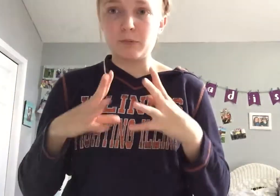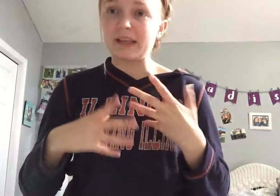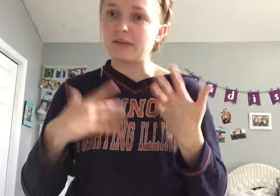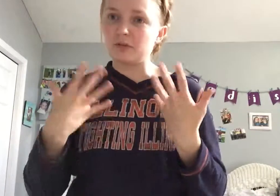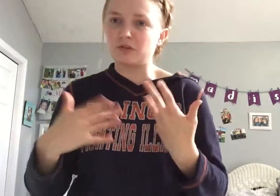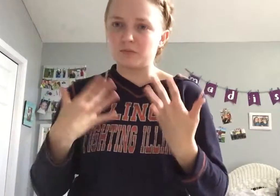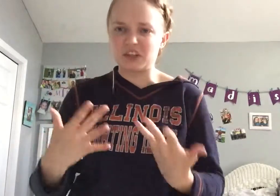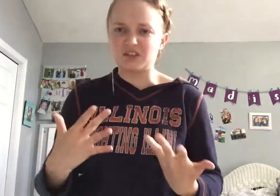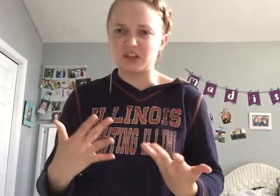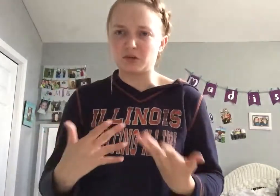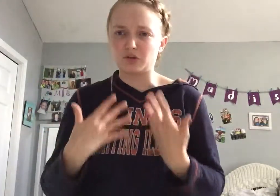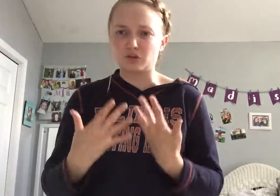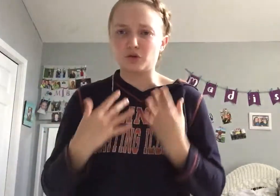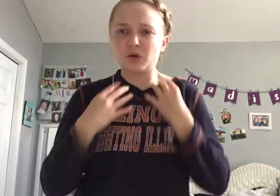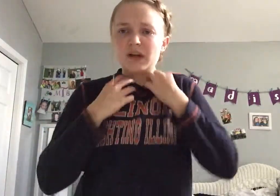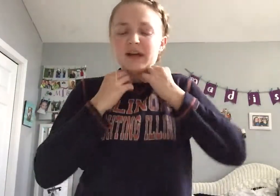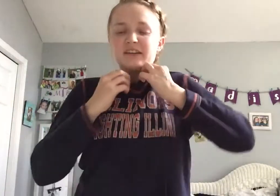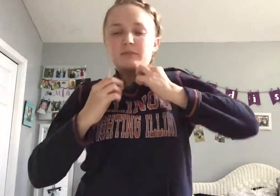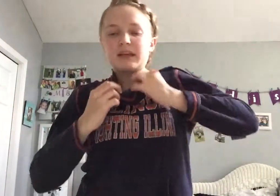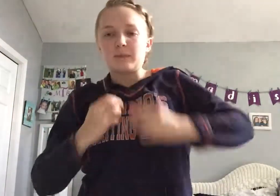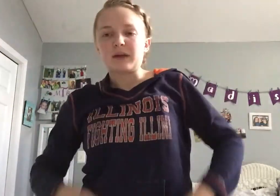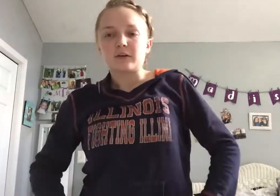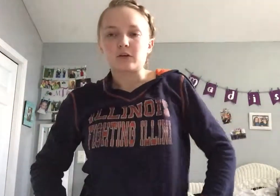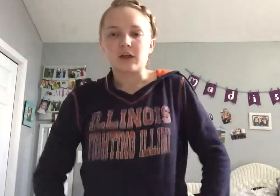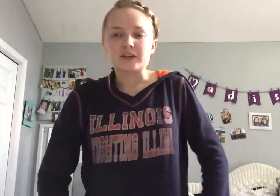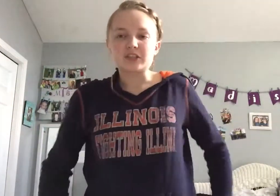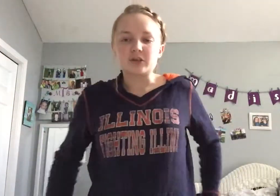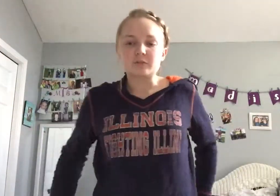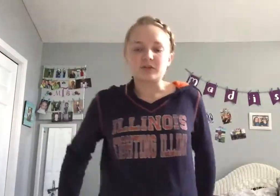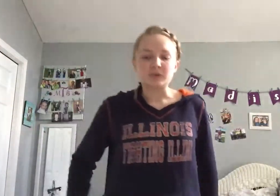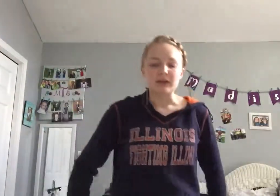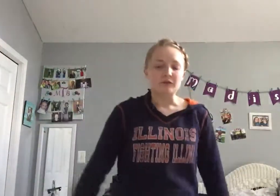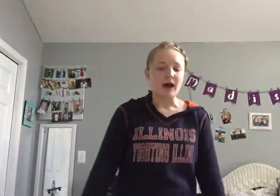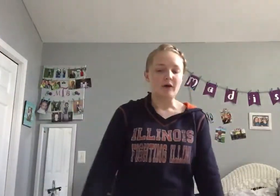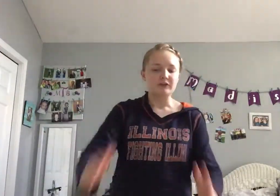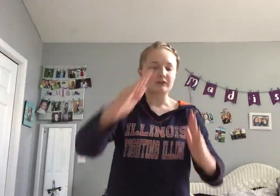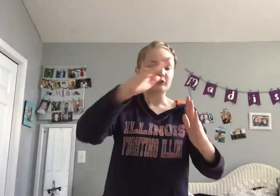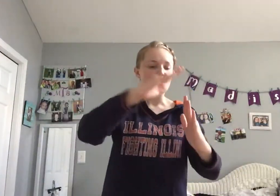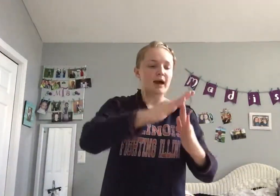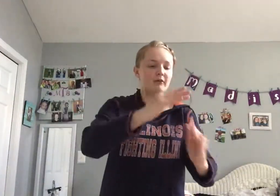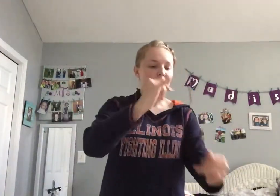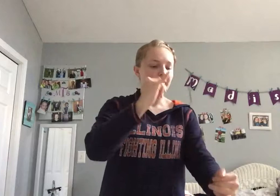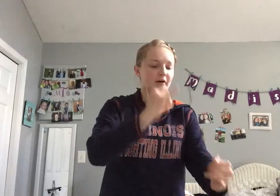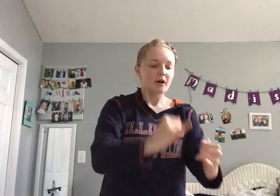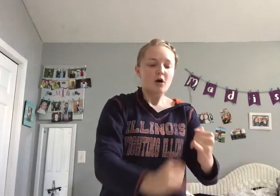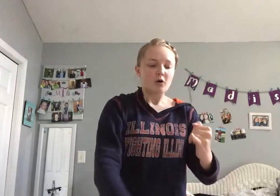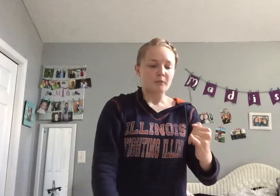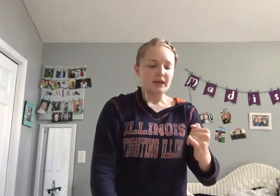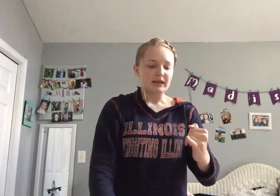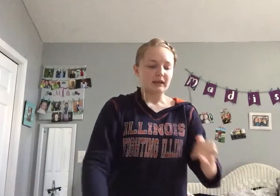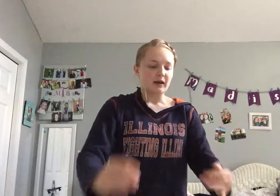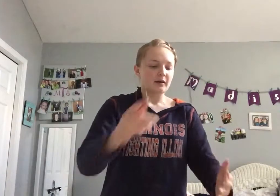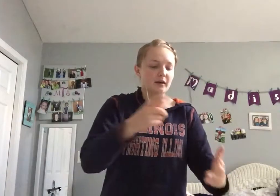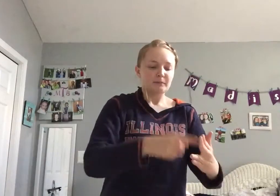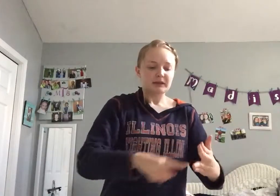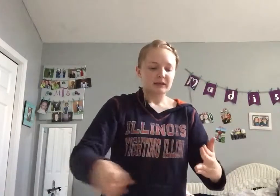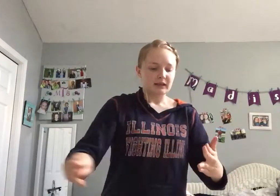might give you some things that you can do to make it bigger. Like she could just be like, for alpha, just do alpha, omega,